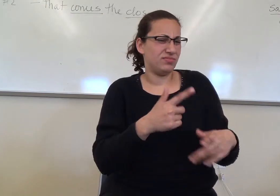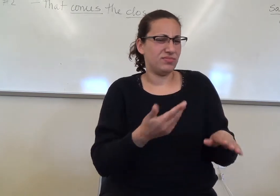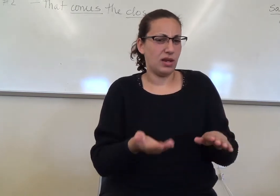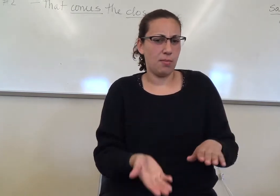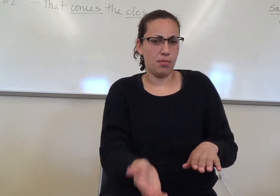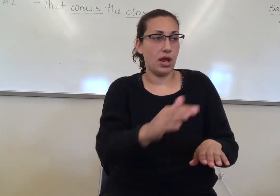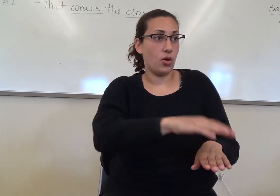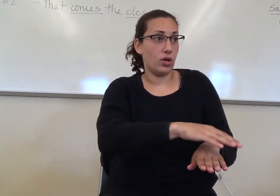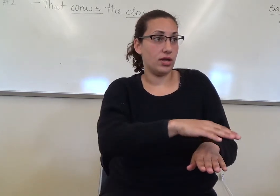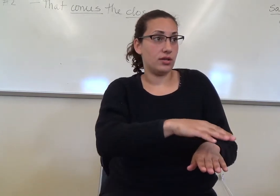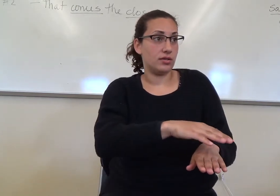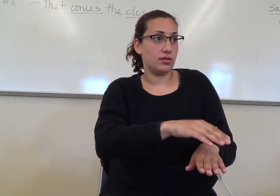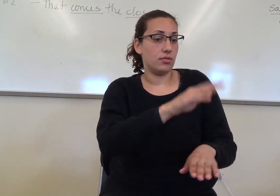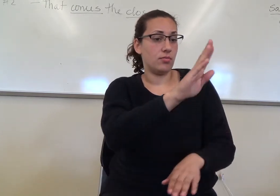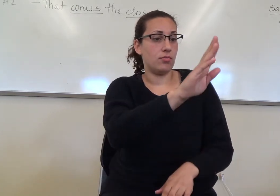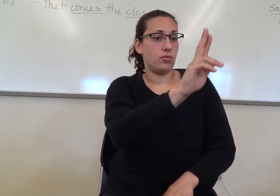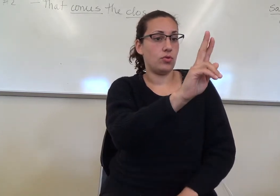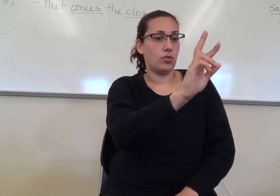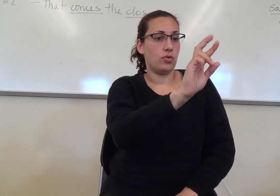to ashes, death, being buried.